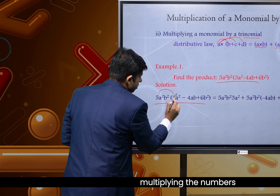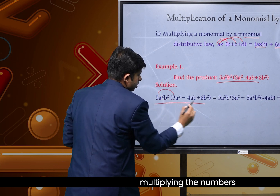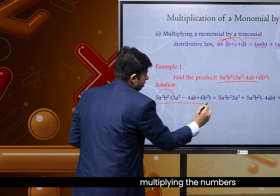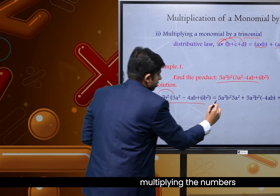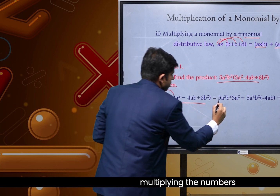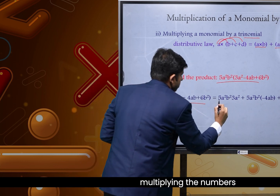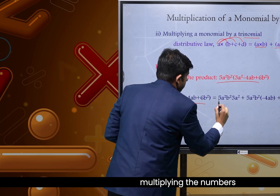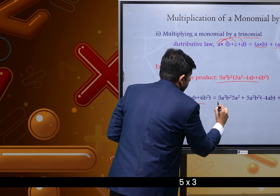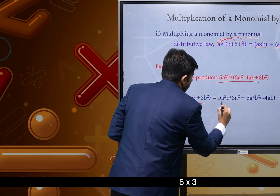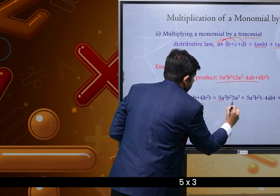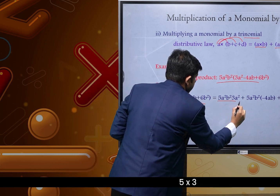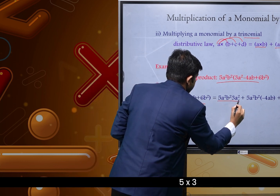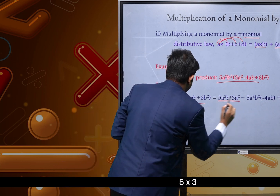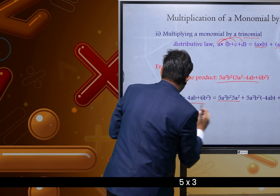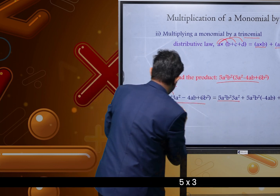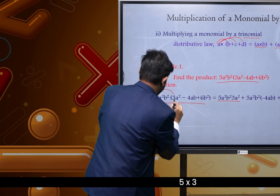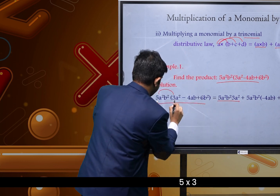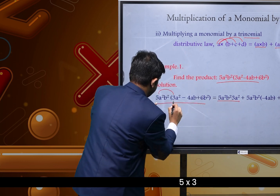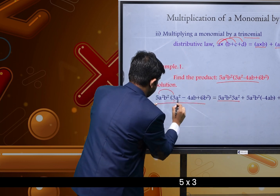multiplying the numbers 5 into 3